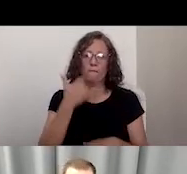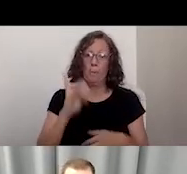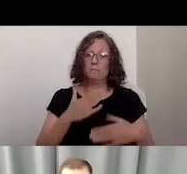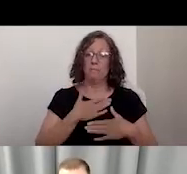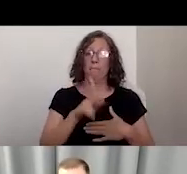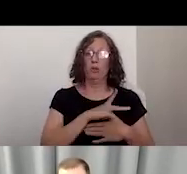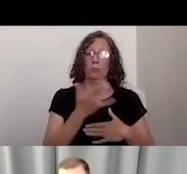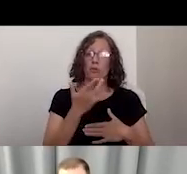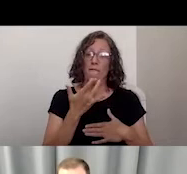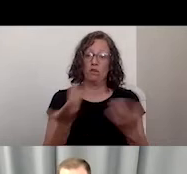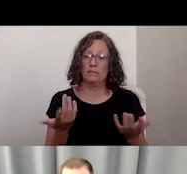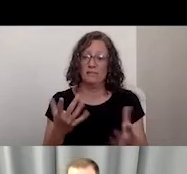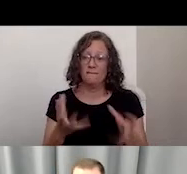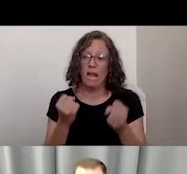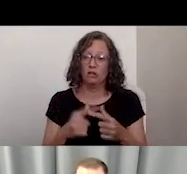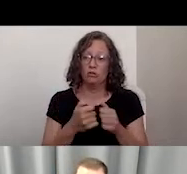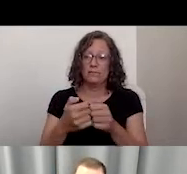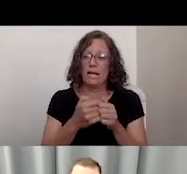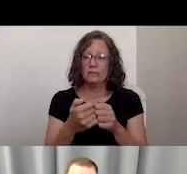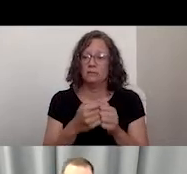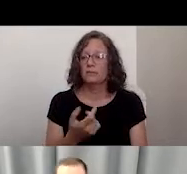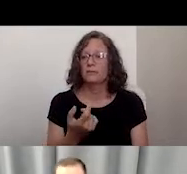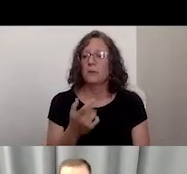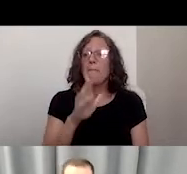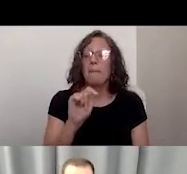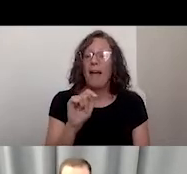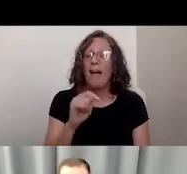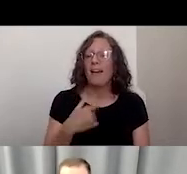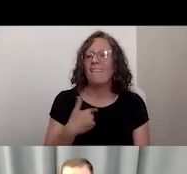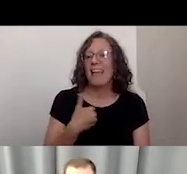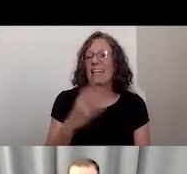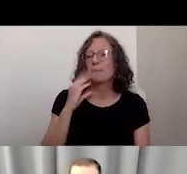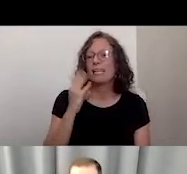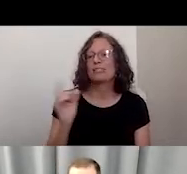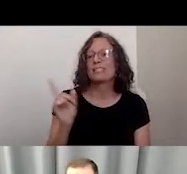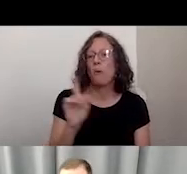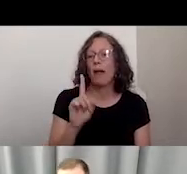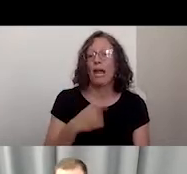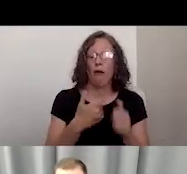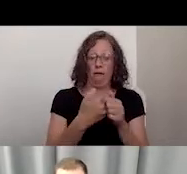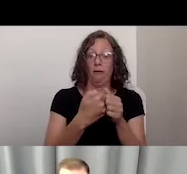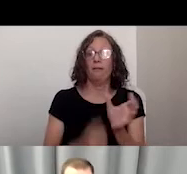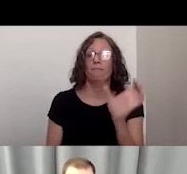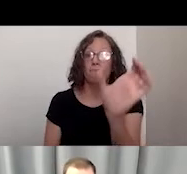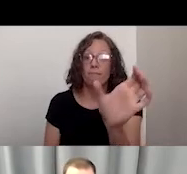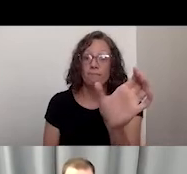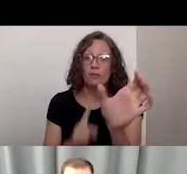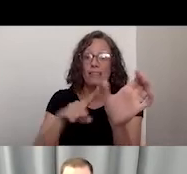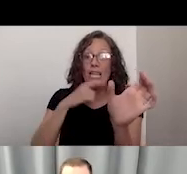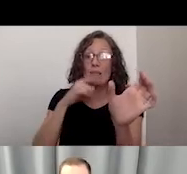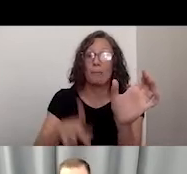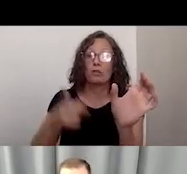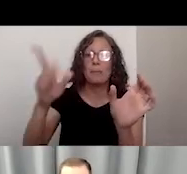and pen is kind of tedious, so I'd rather just like text back and forth or use a phone or something to message back and